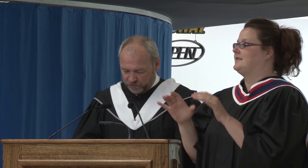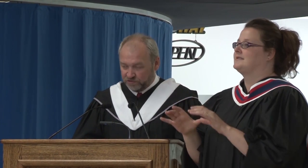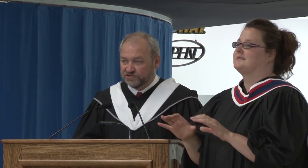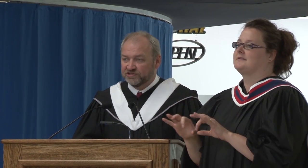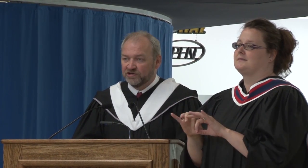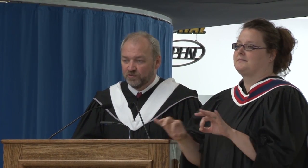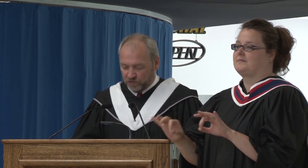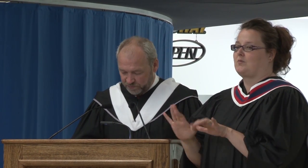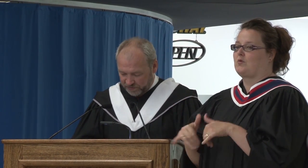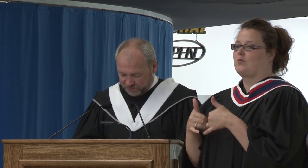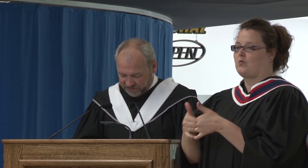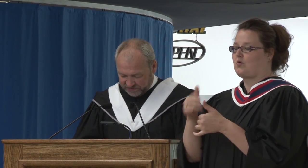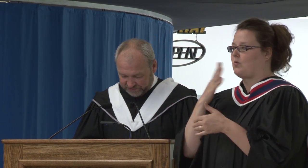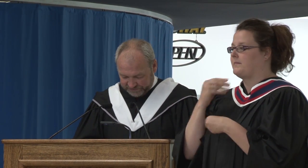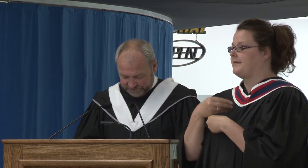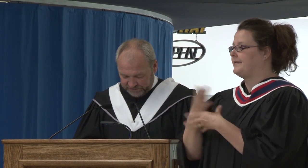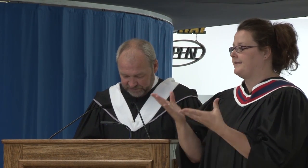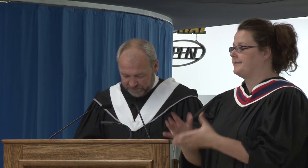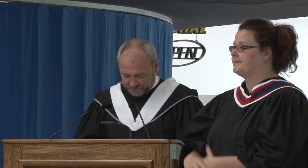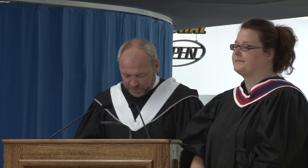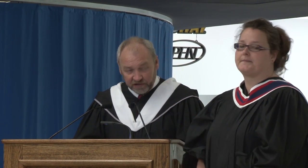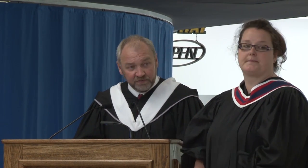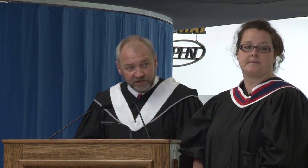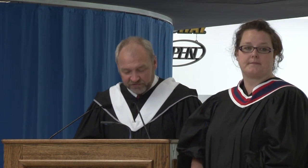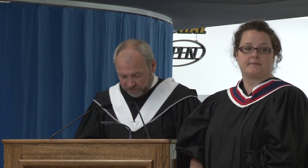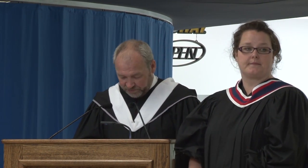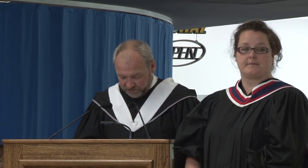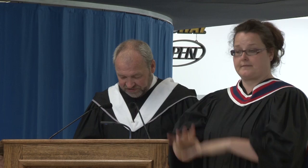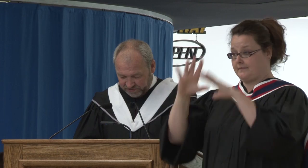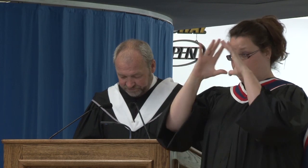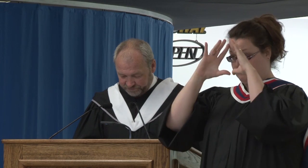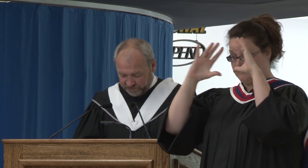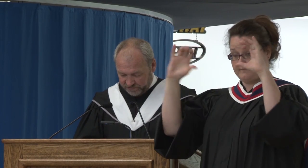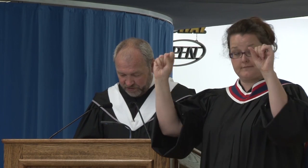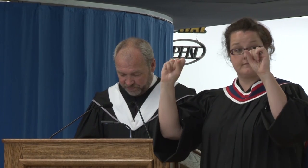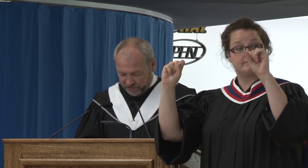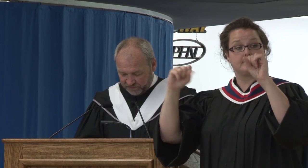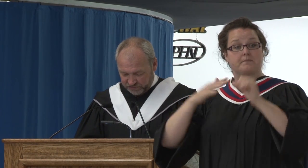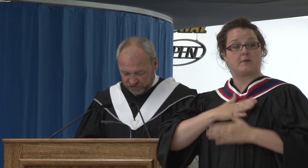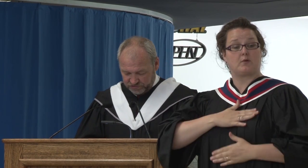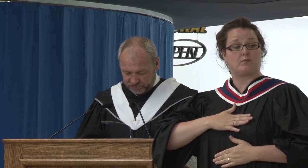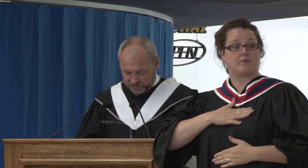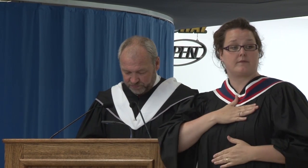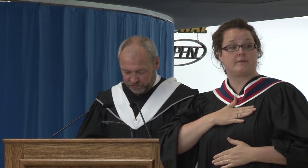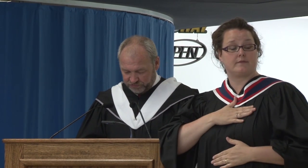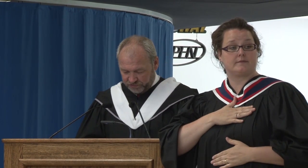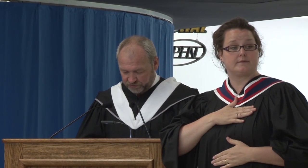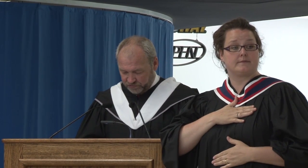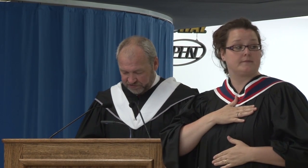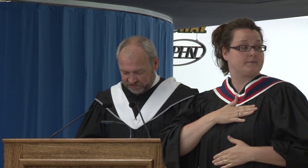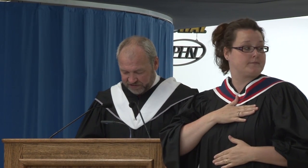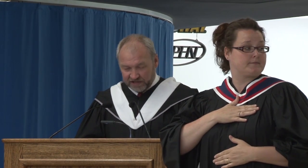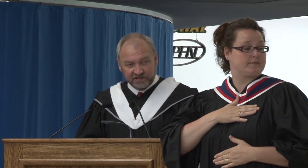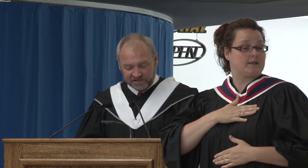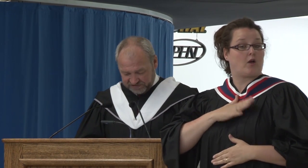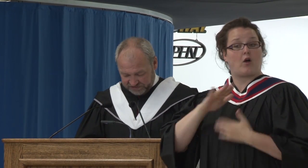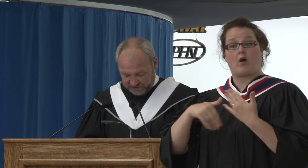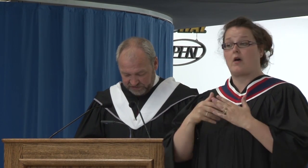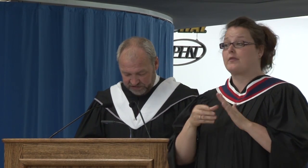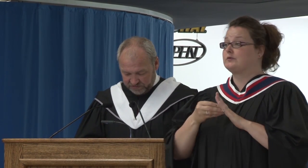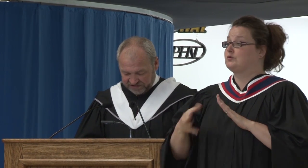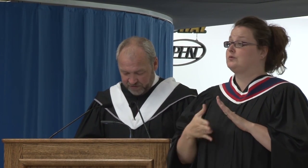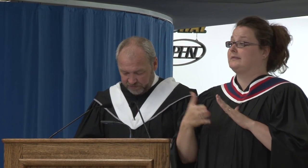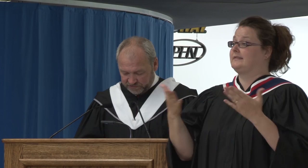and awards will be presented. President Piercy, it is my privilege to report to you that the